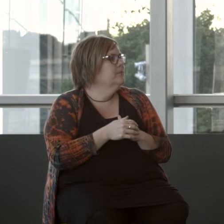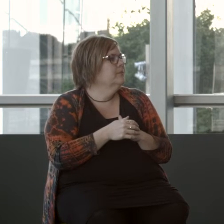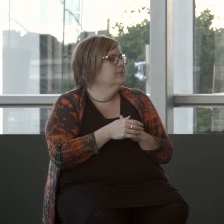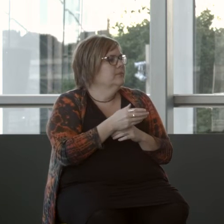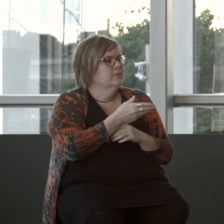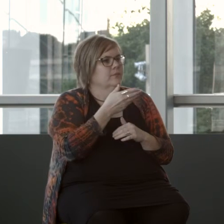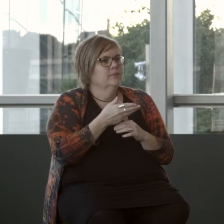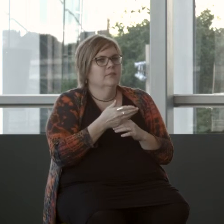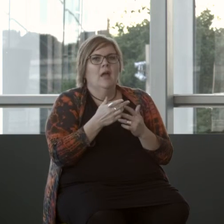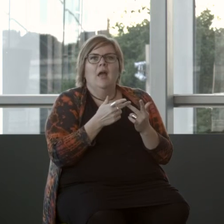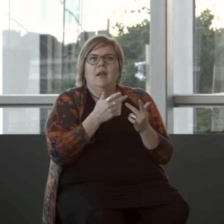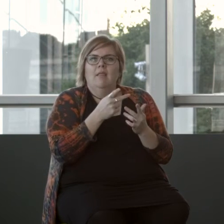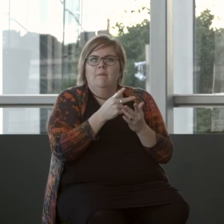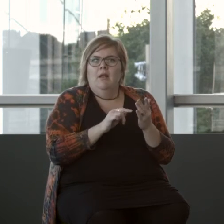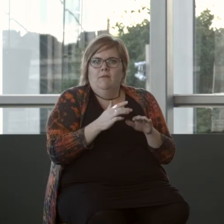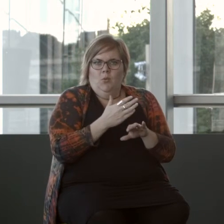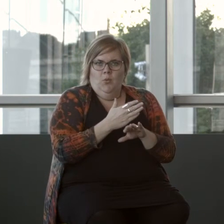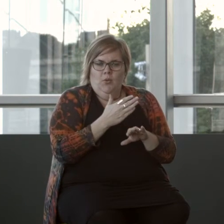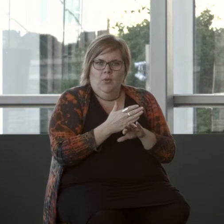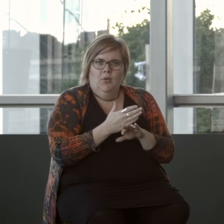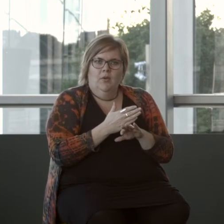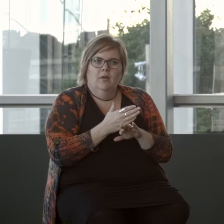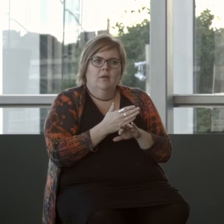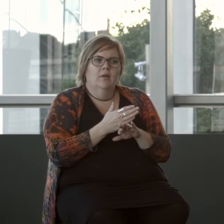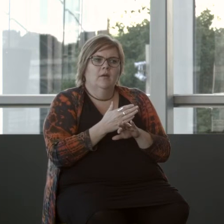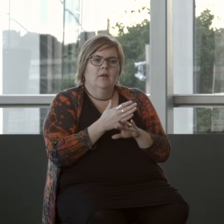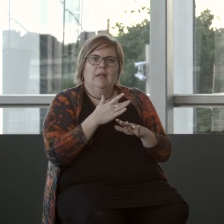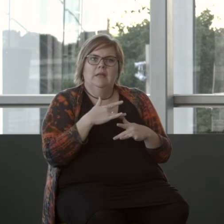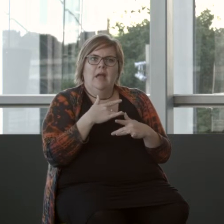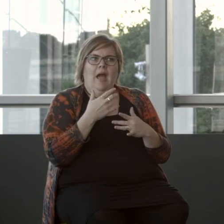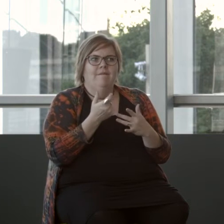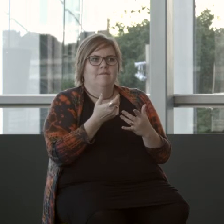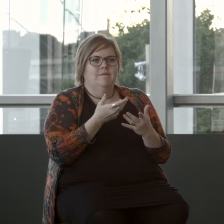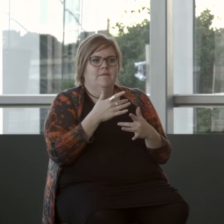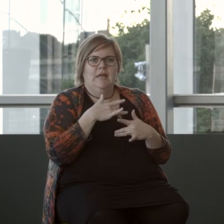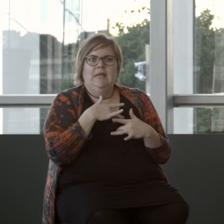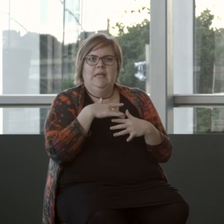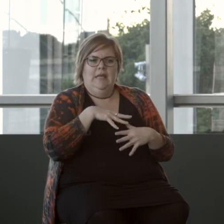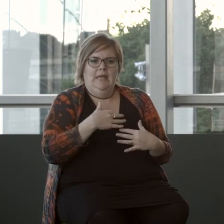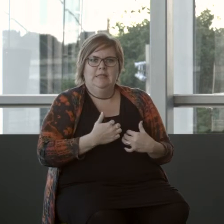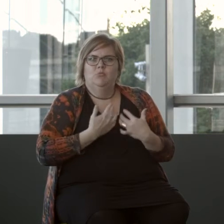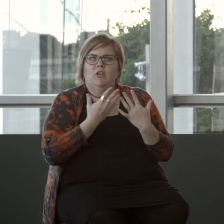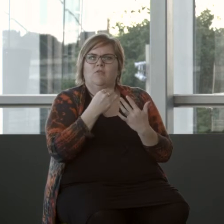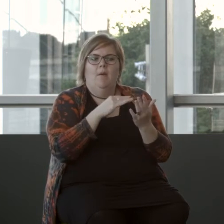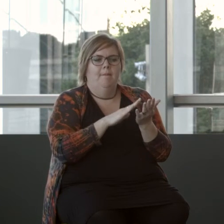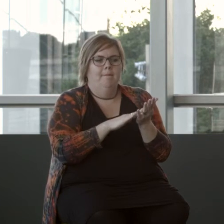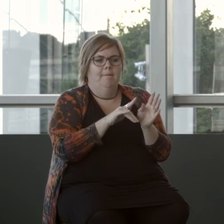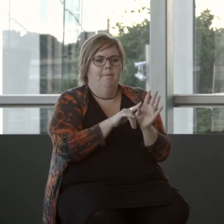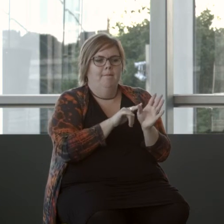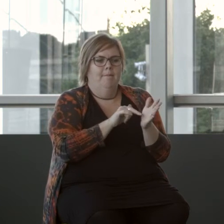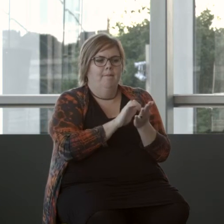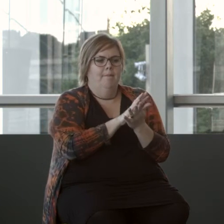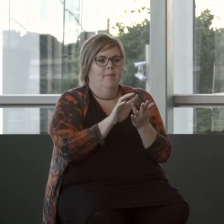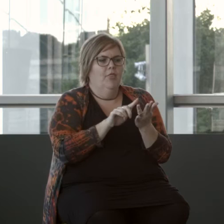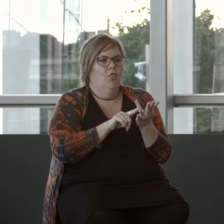Another part of your work takes inspiration from mythology, and I think there is another kind of recurring